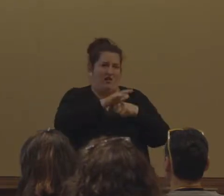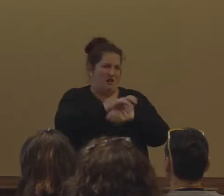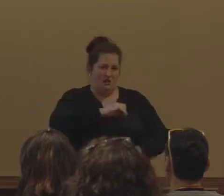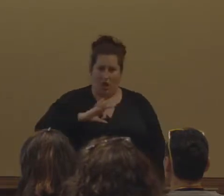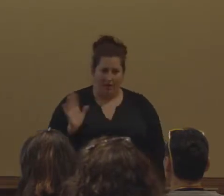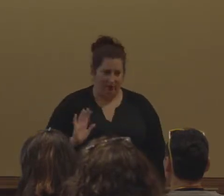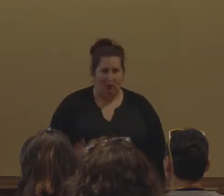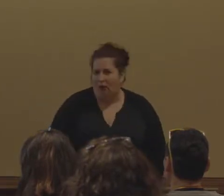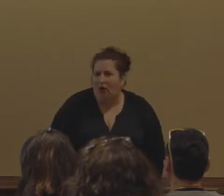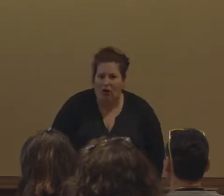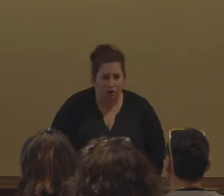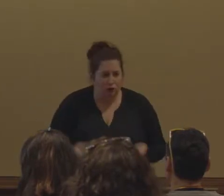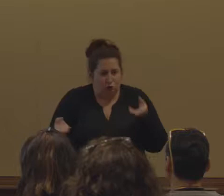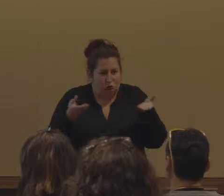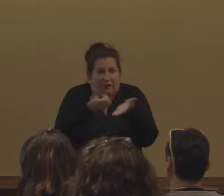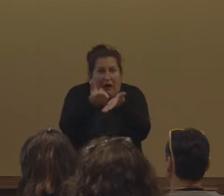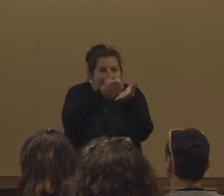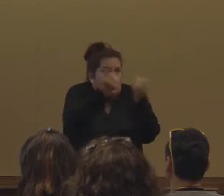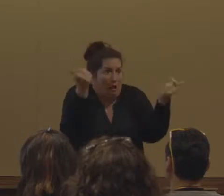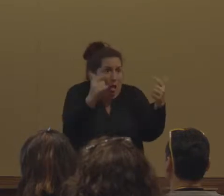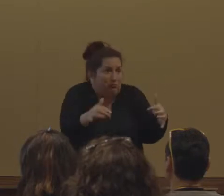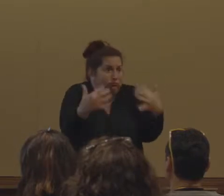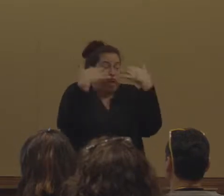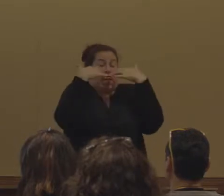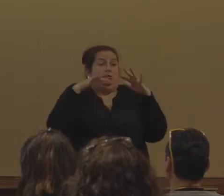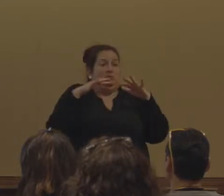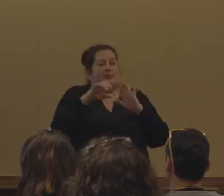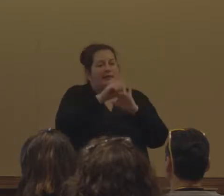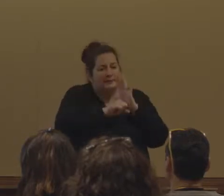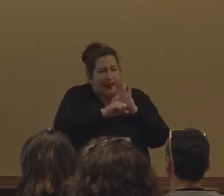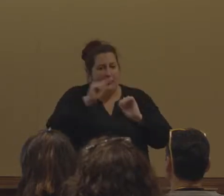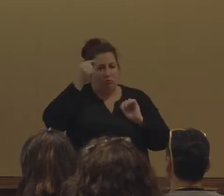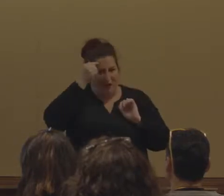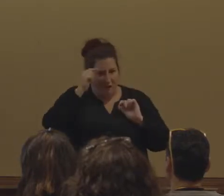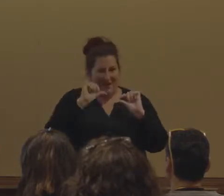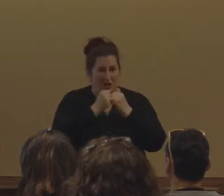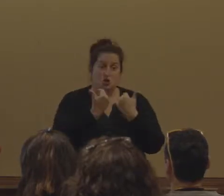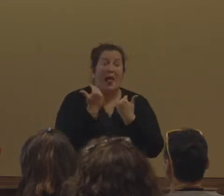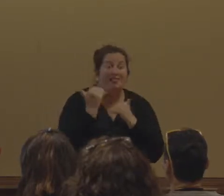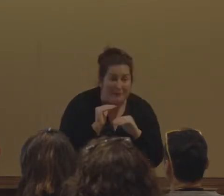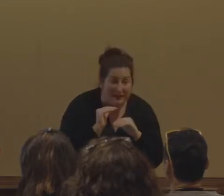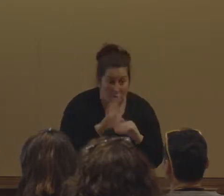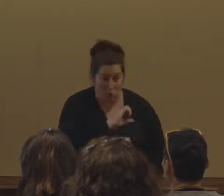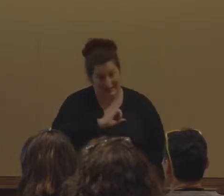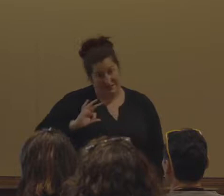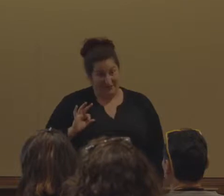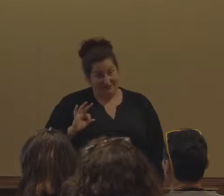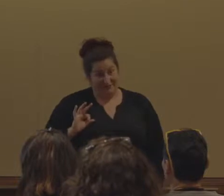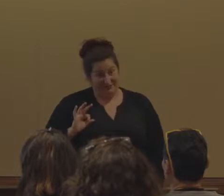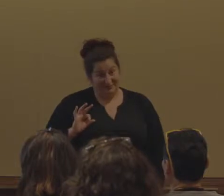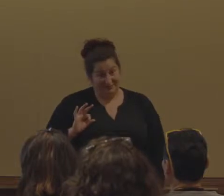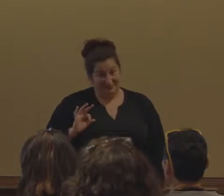staff to serve everybody. And as a state government agency, you are limited on how many staff you can have.